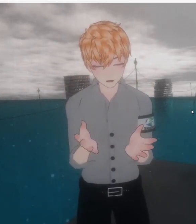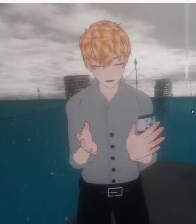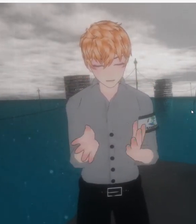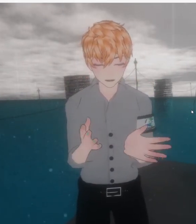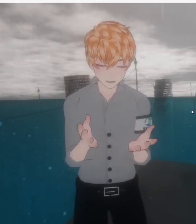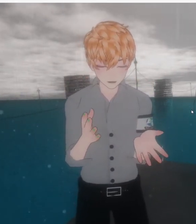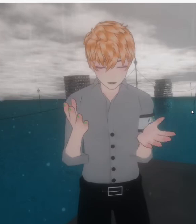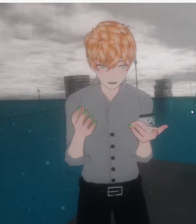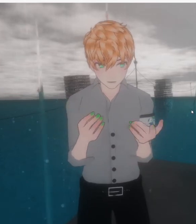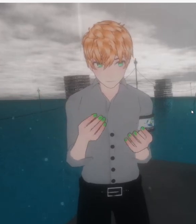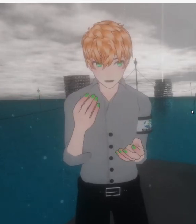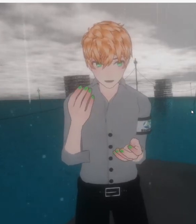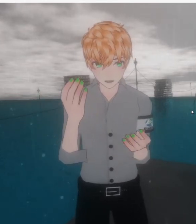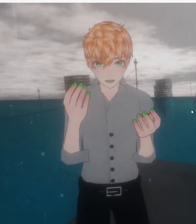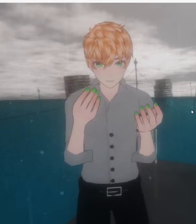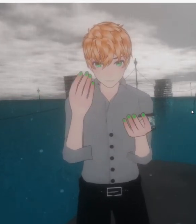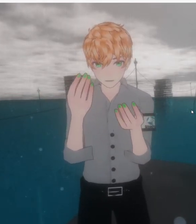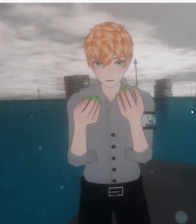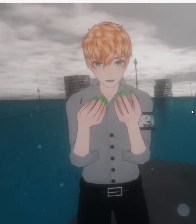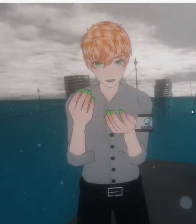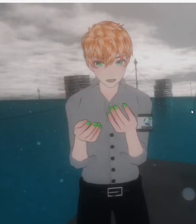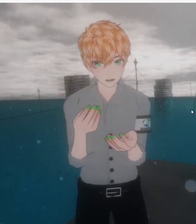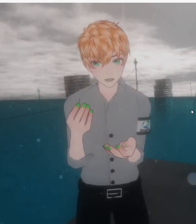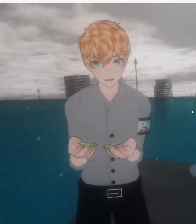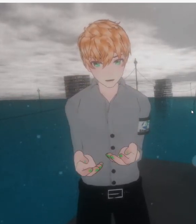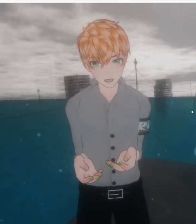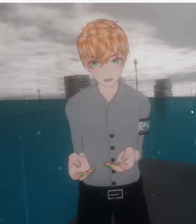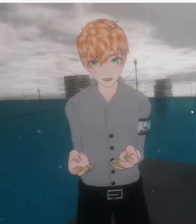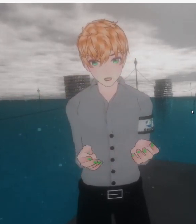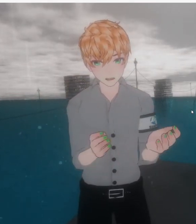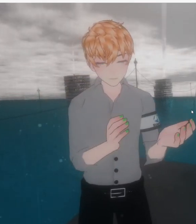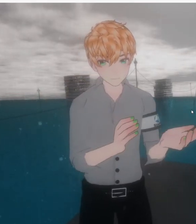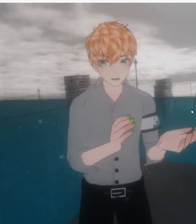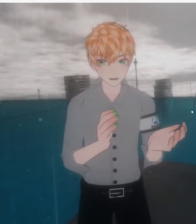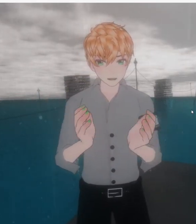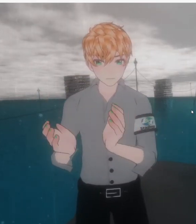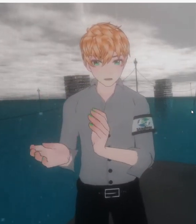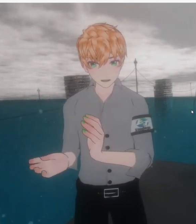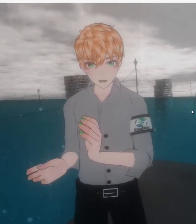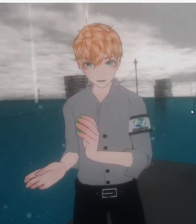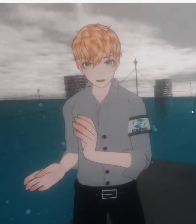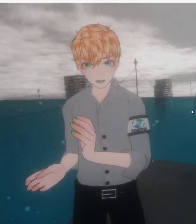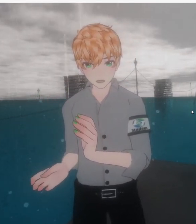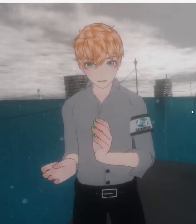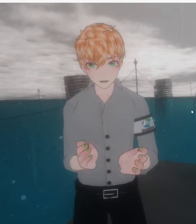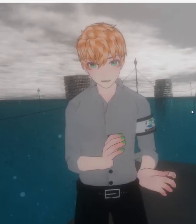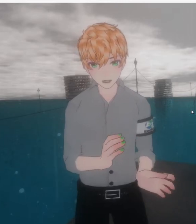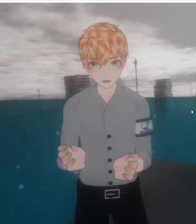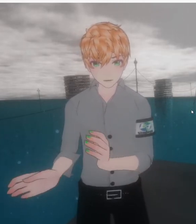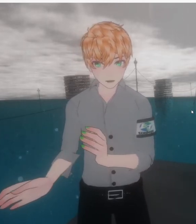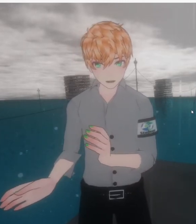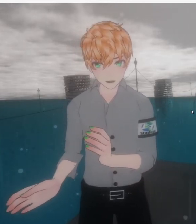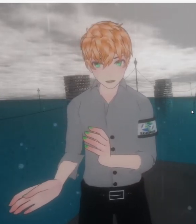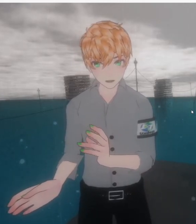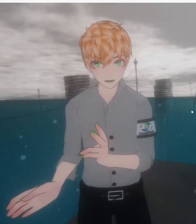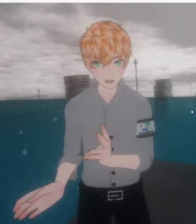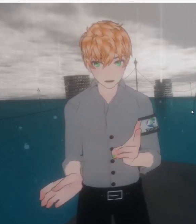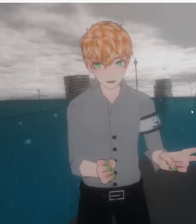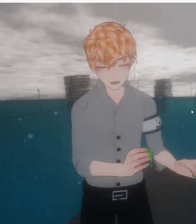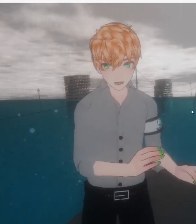movements. Really, that like think in terms of body language and in terms of linguistics. It's like left brain, right brain kind of thinking. Kinesthetic